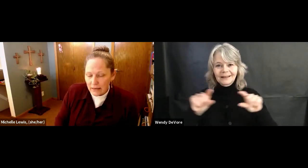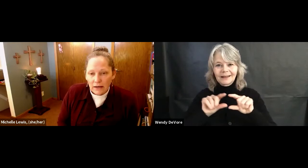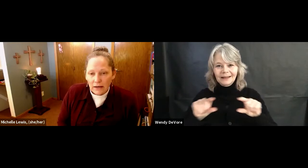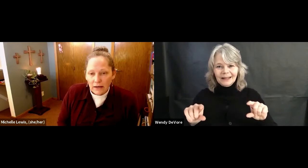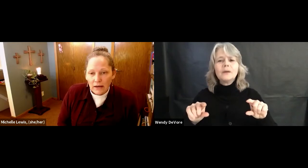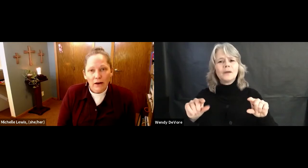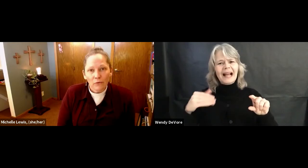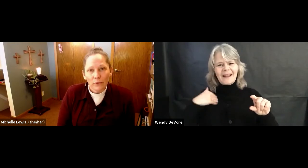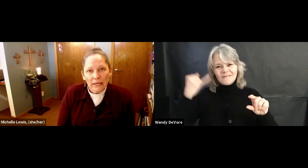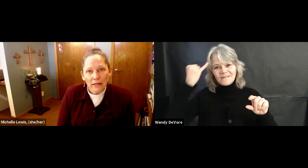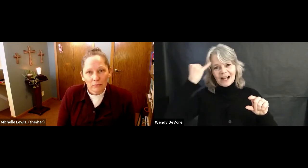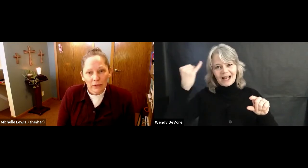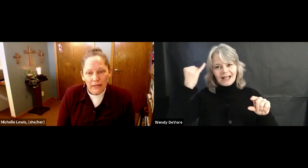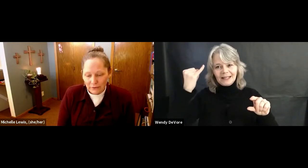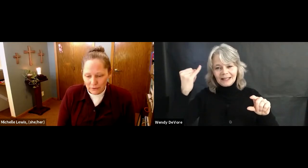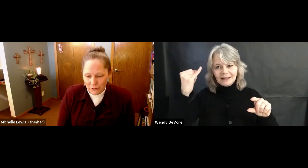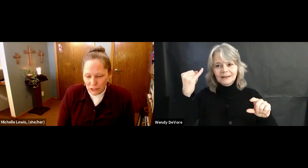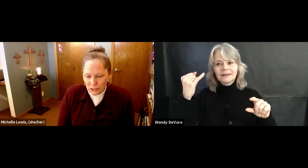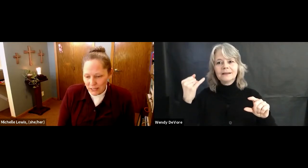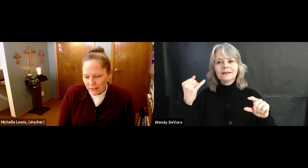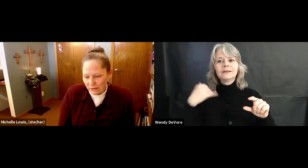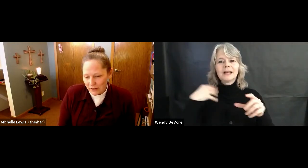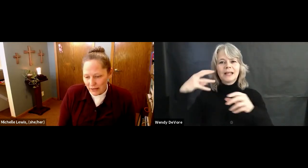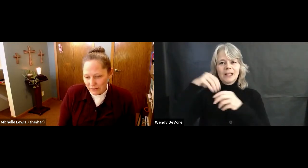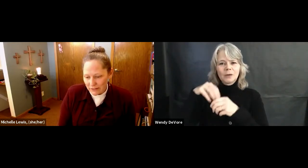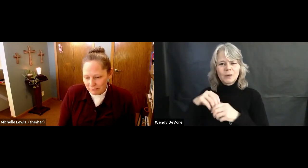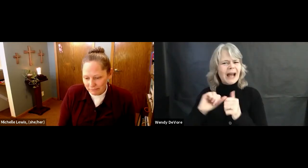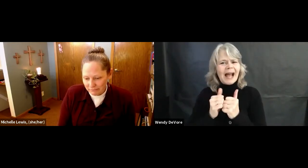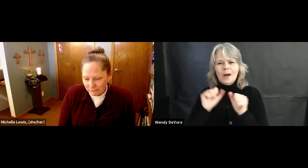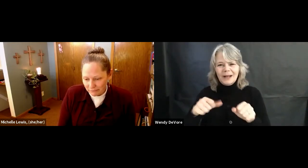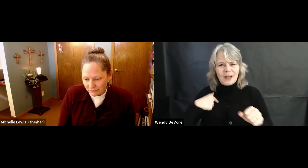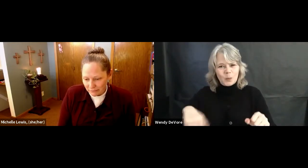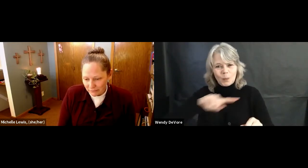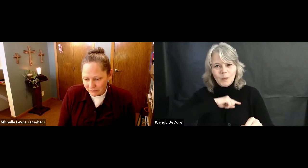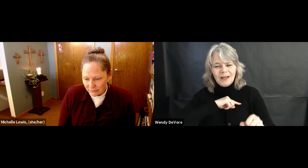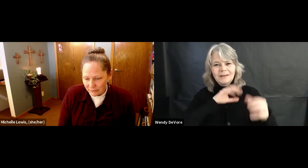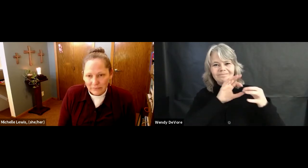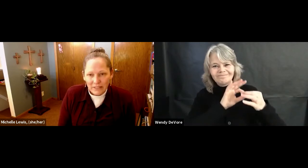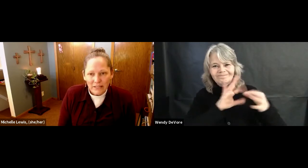ideas of how we can break those chains in our lives.